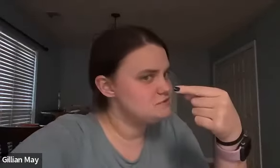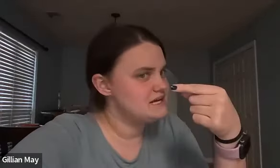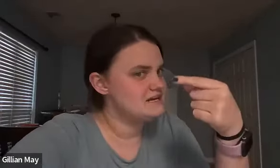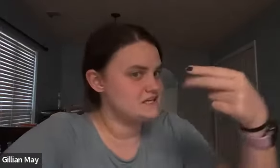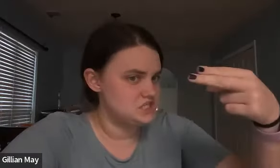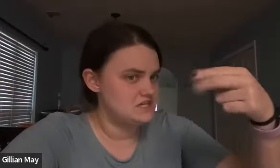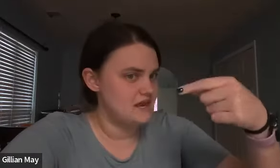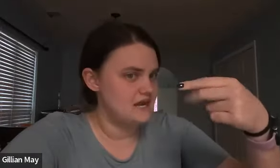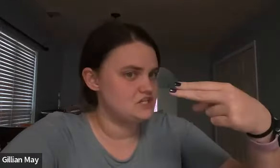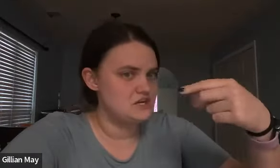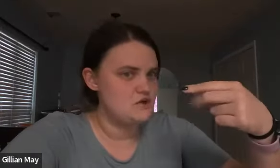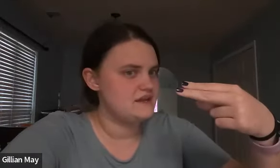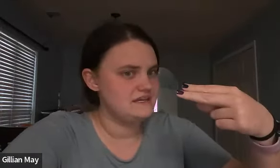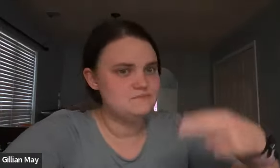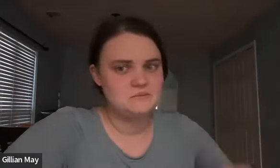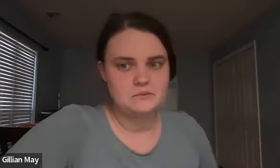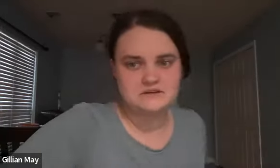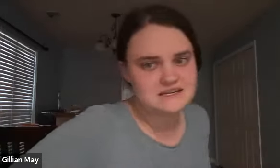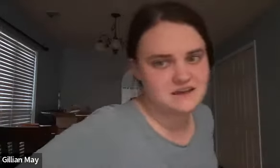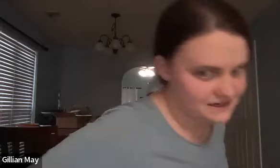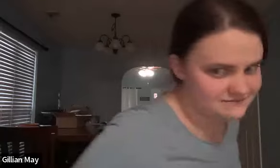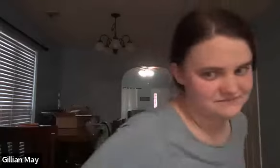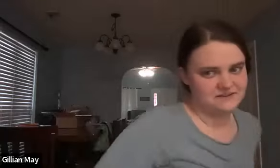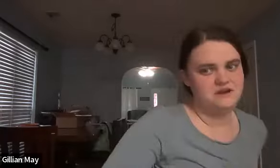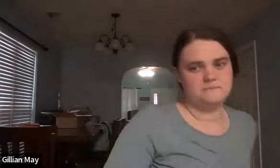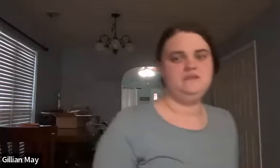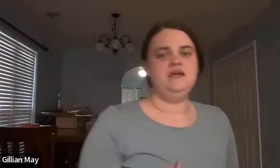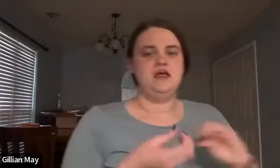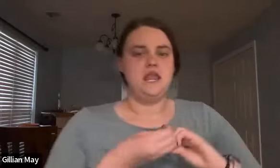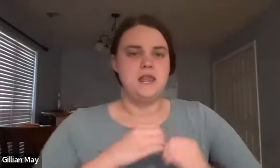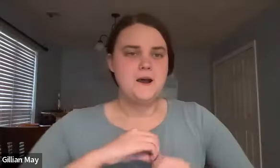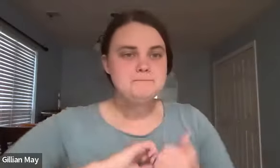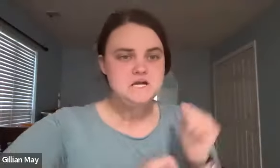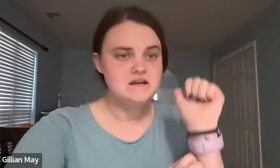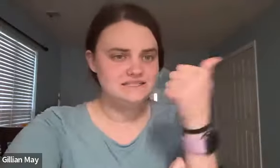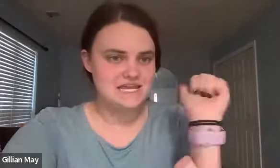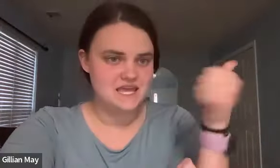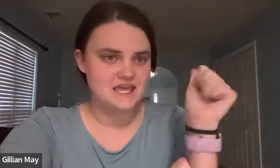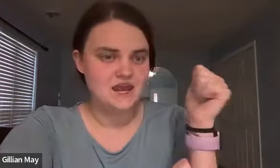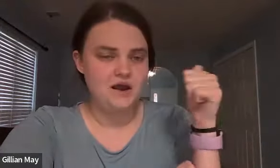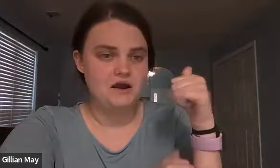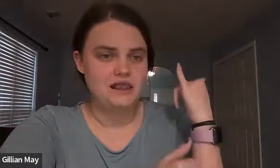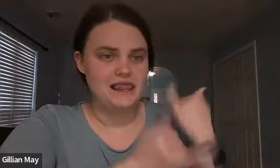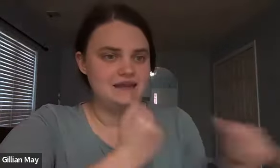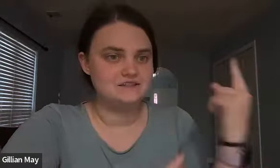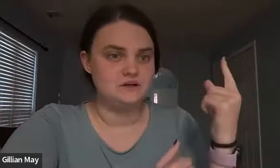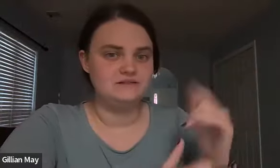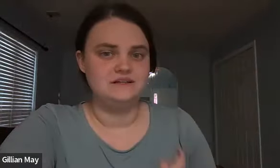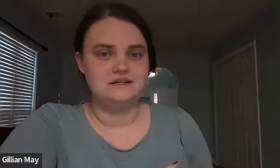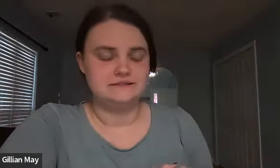when I added that G and that H. I know that can get people, but you guys got it. Okay. Number 10, our last one, because it